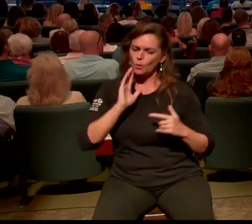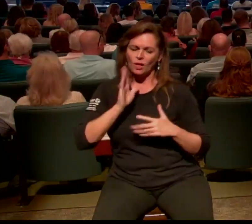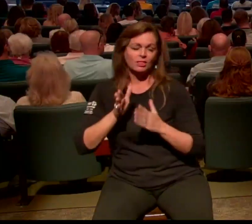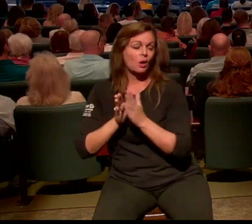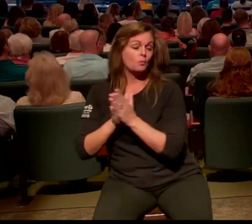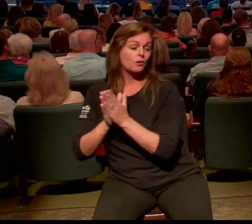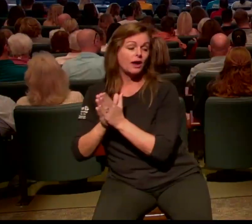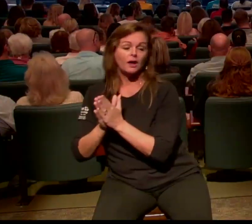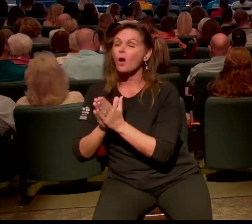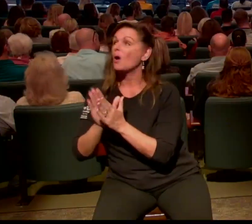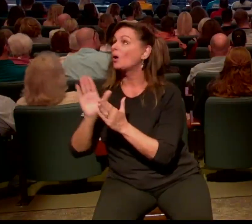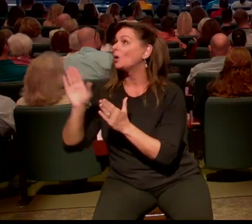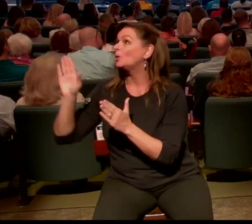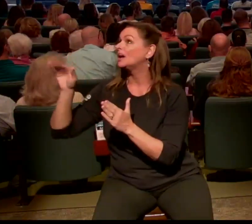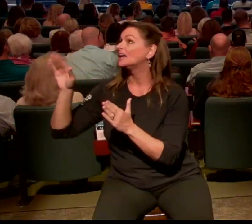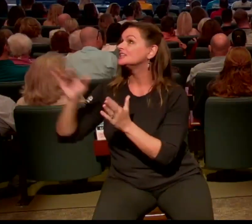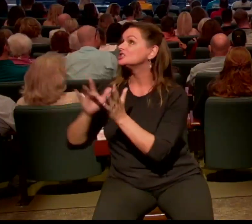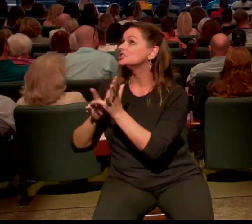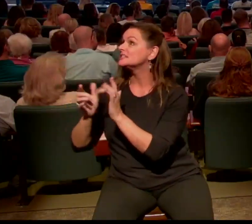Oh, Jesus,